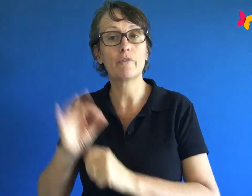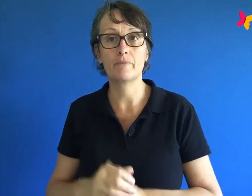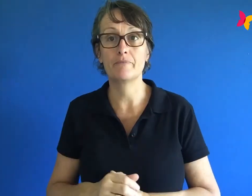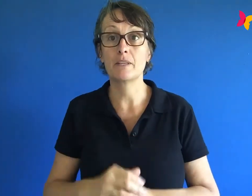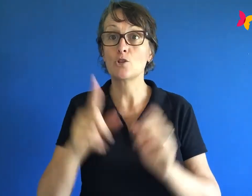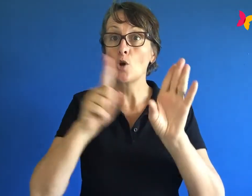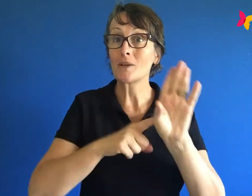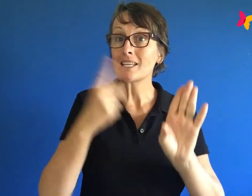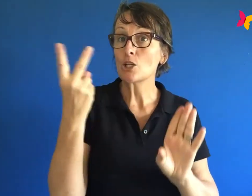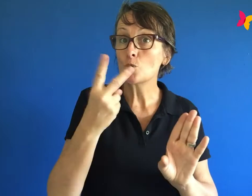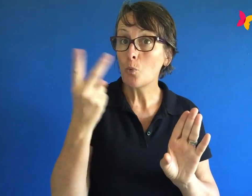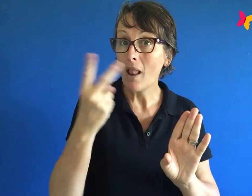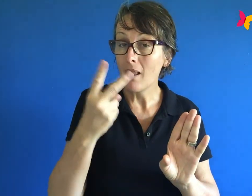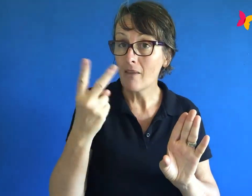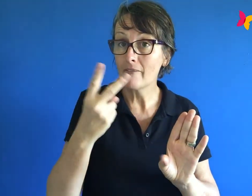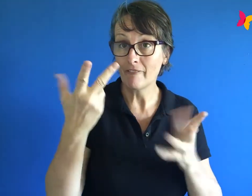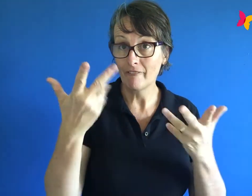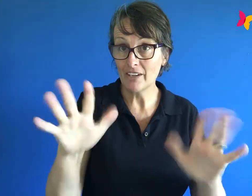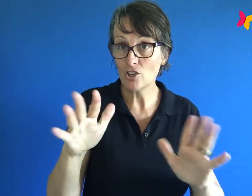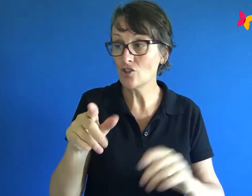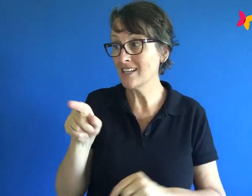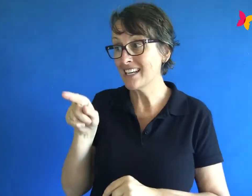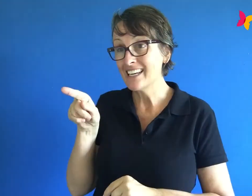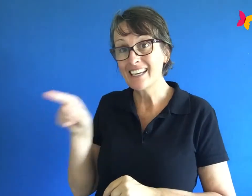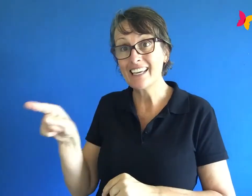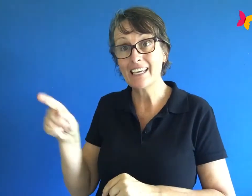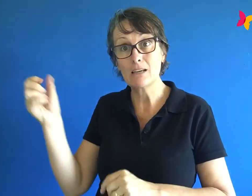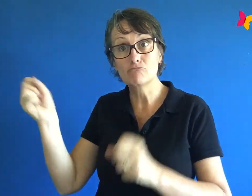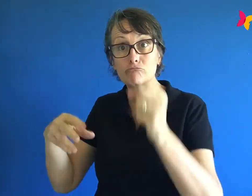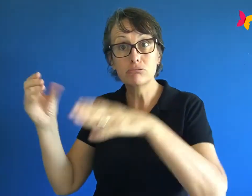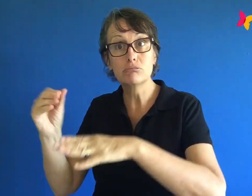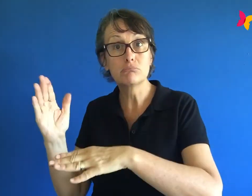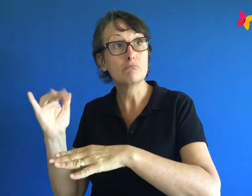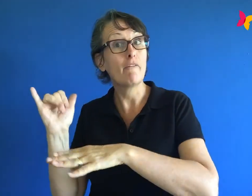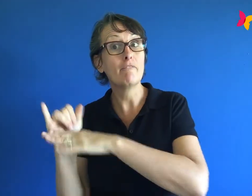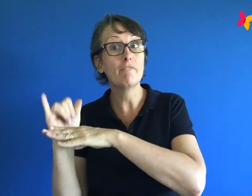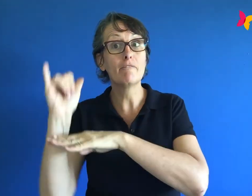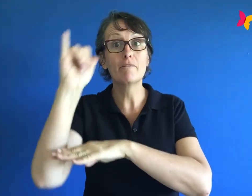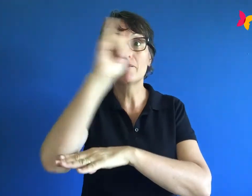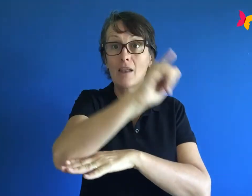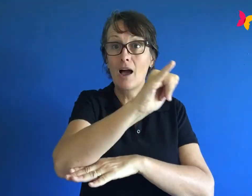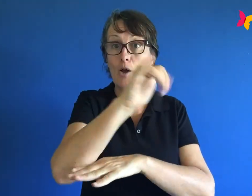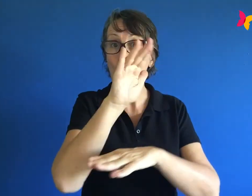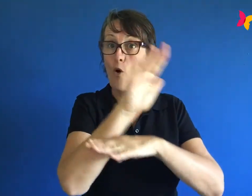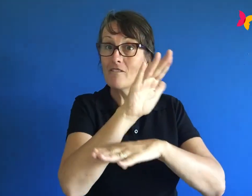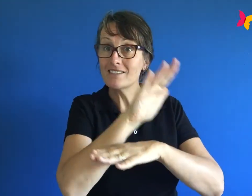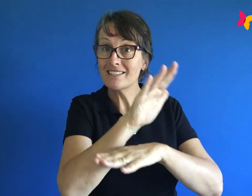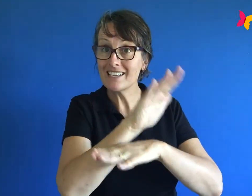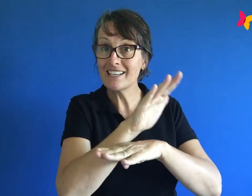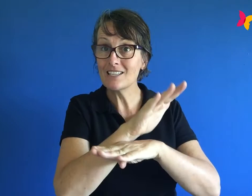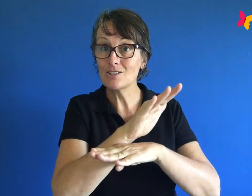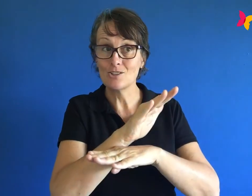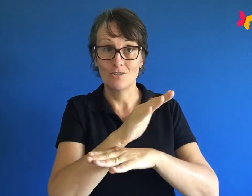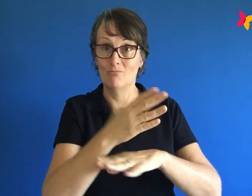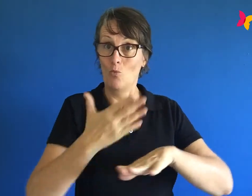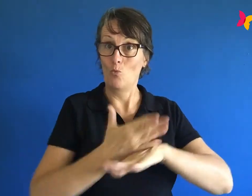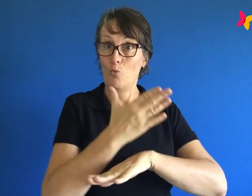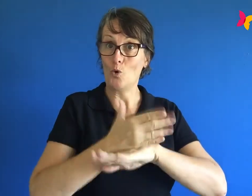off overseas for 8 months to teach in Mexico. Also worked as a summer camp counsellor in California. Caroline said he returned